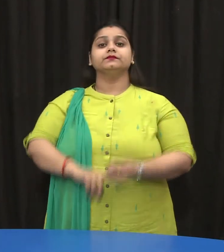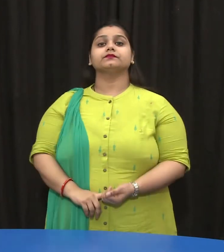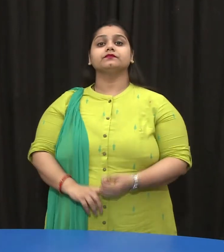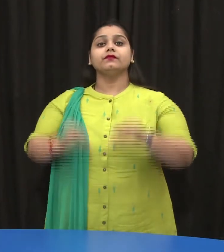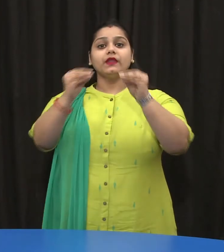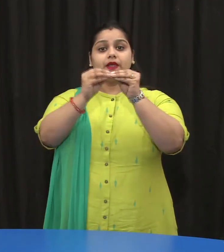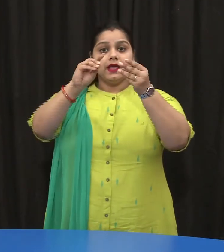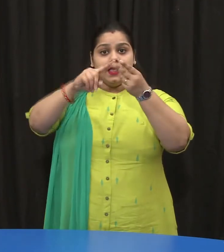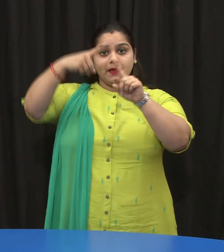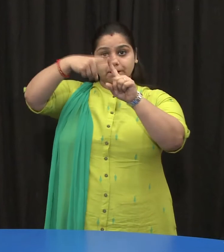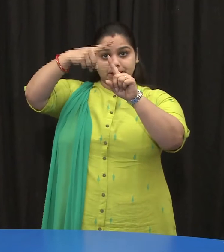Bitter,